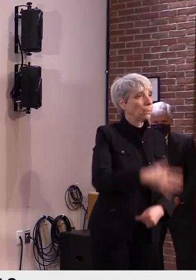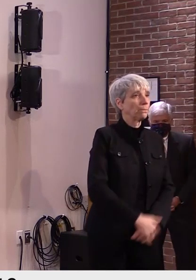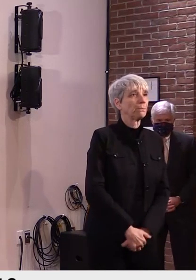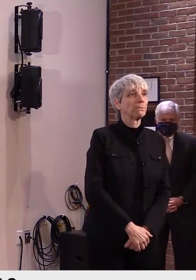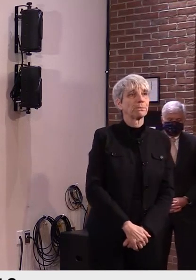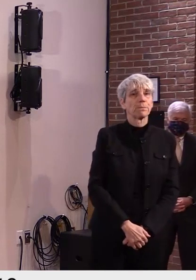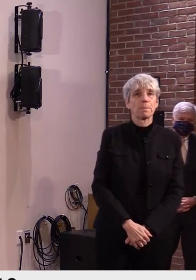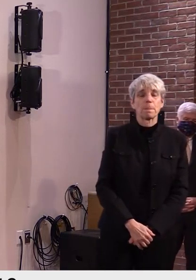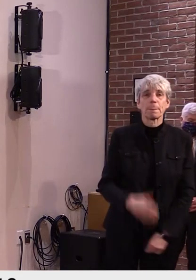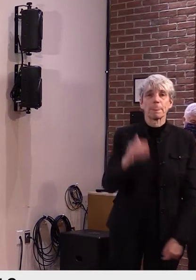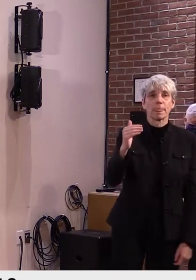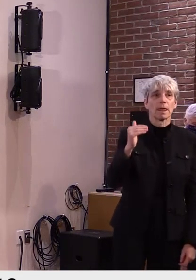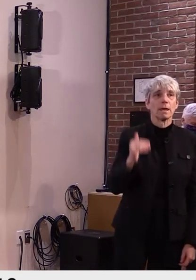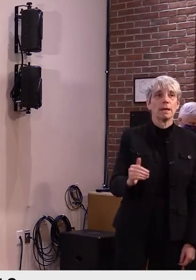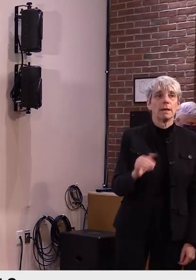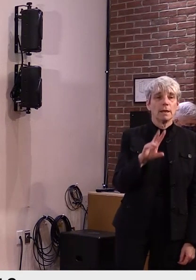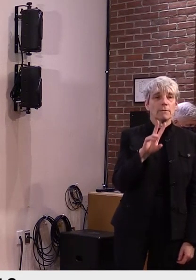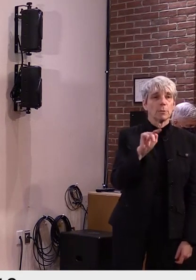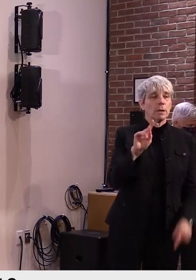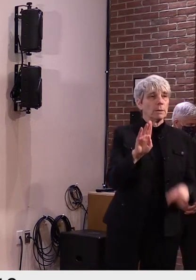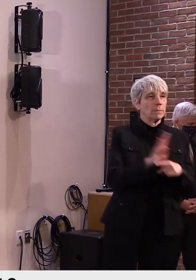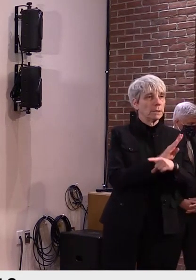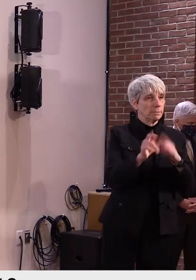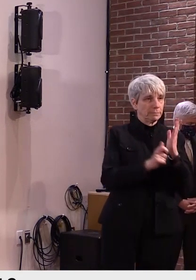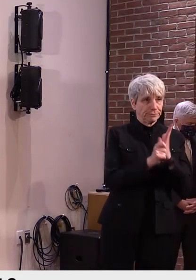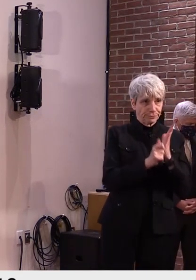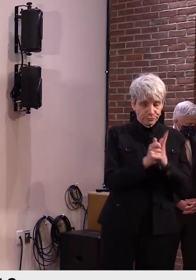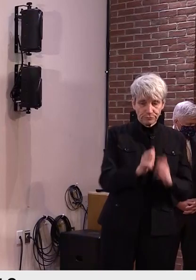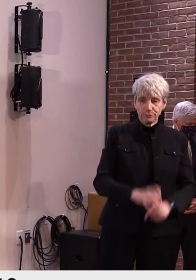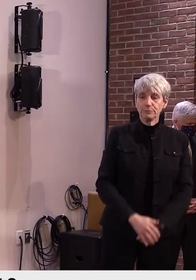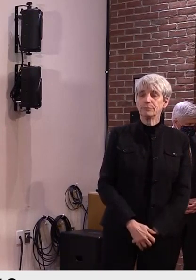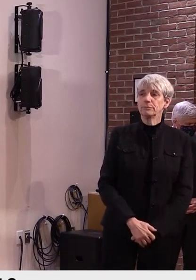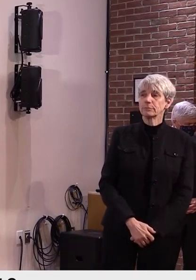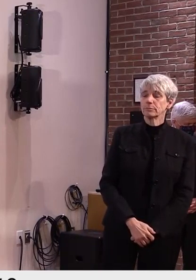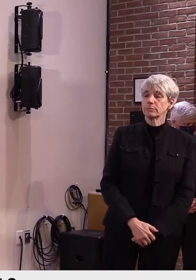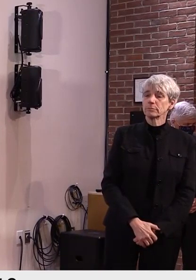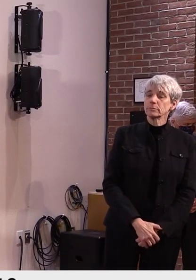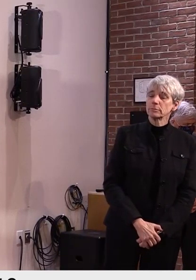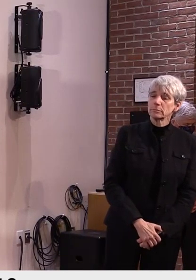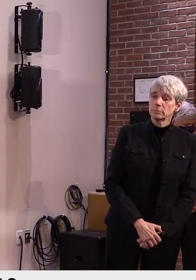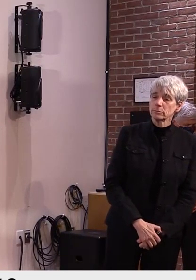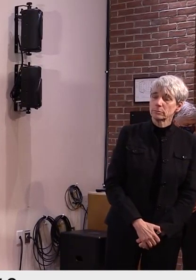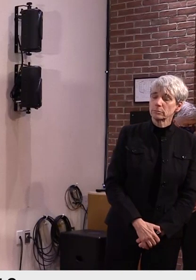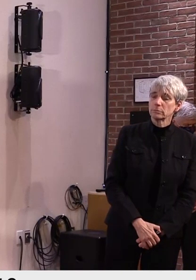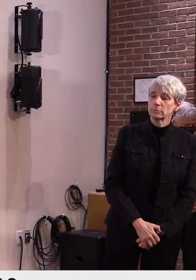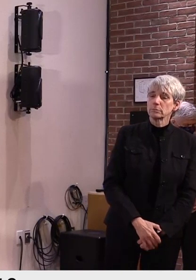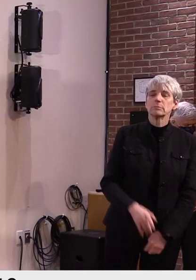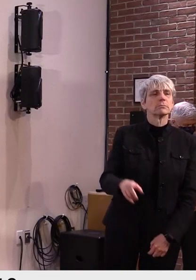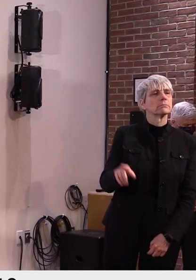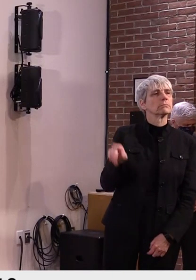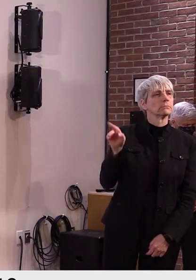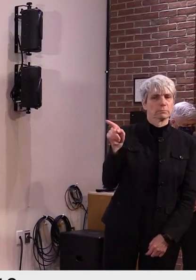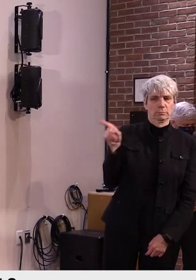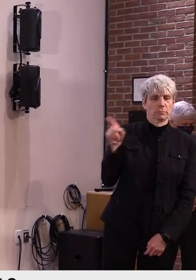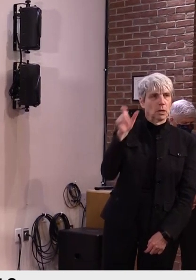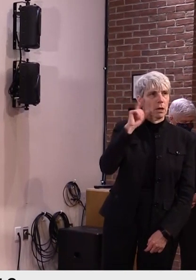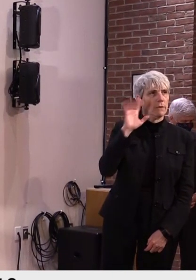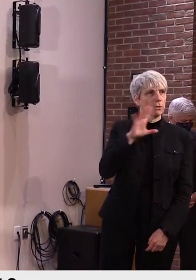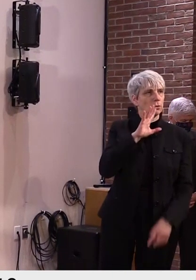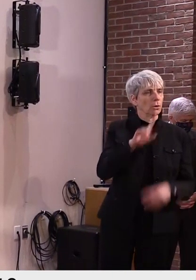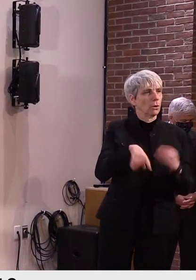Tim, Vermont Business Magazine. Hi, Governor. You talked about indoor hospitality and the Perry French and